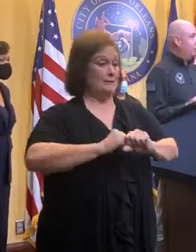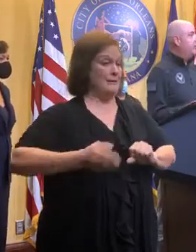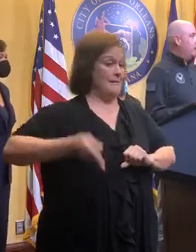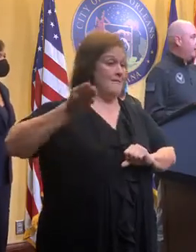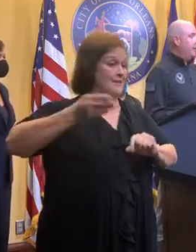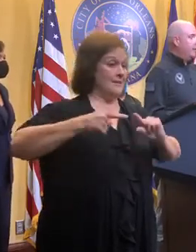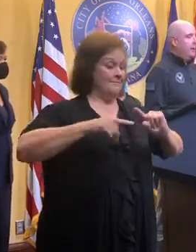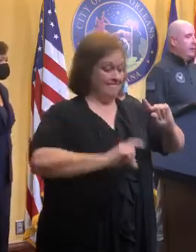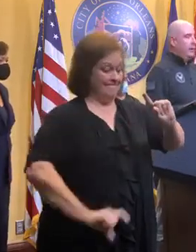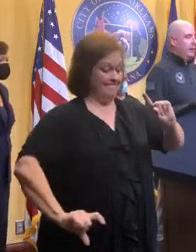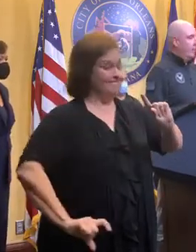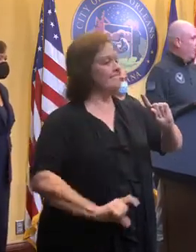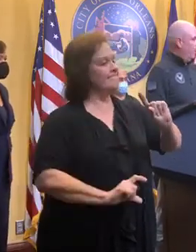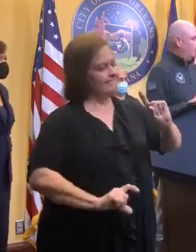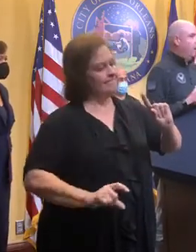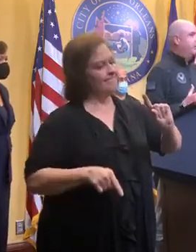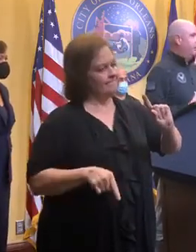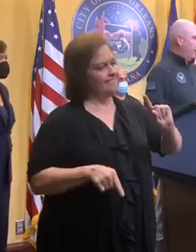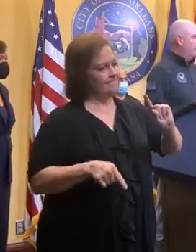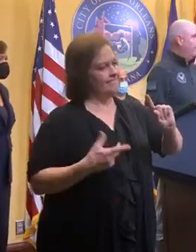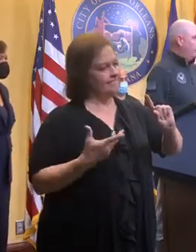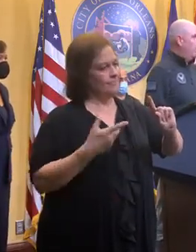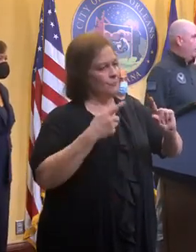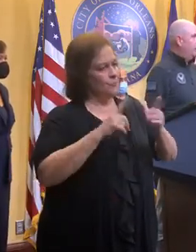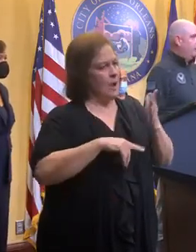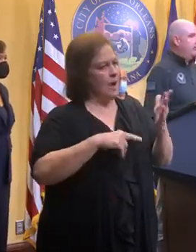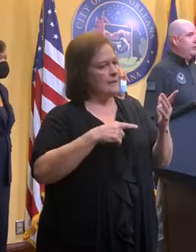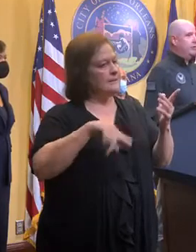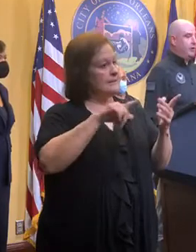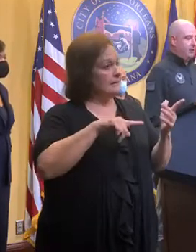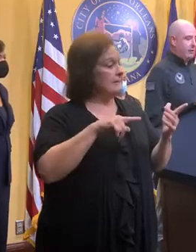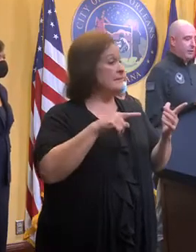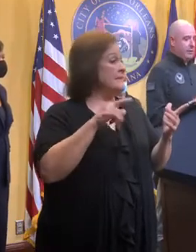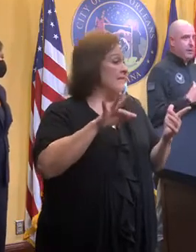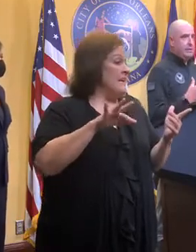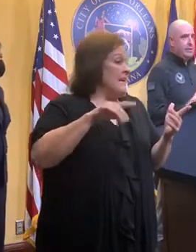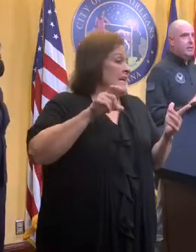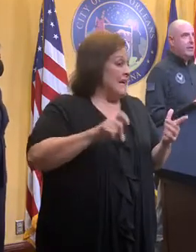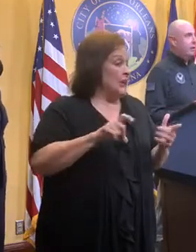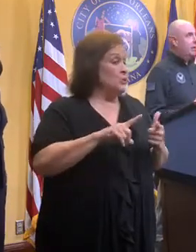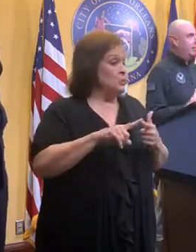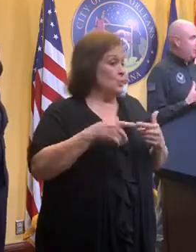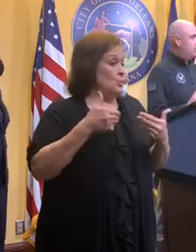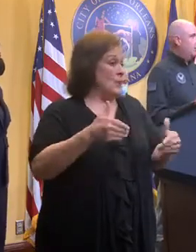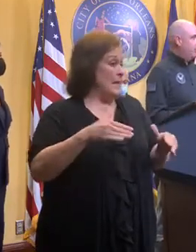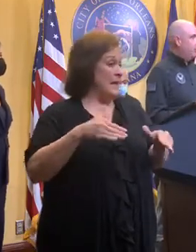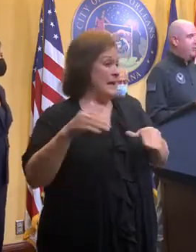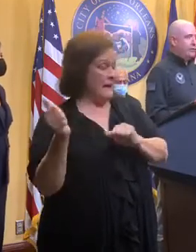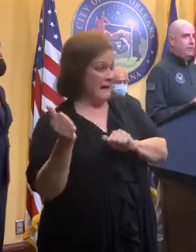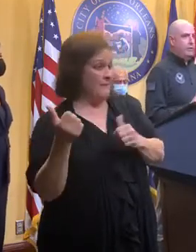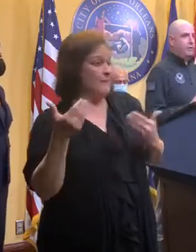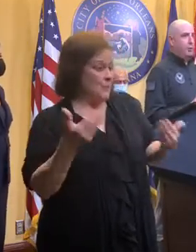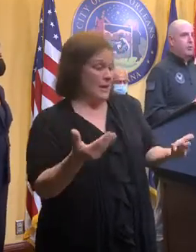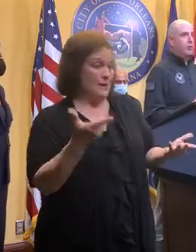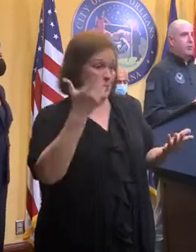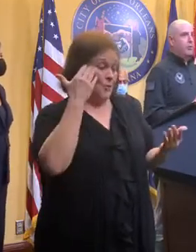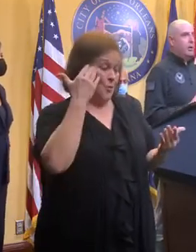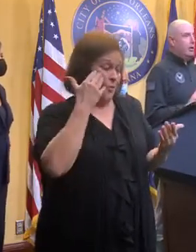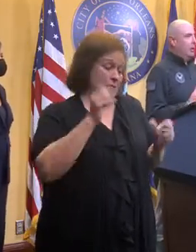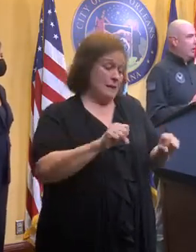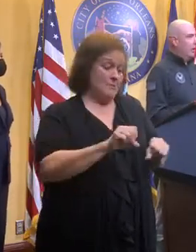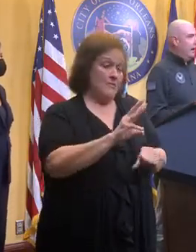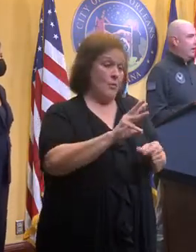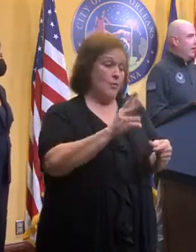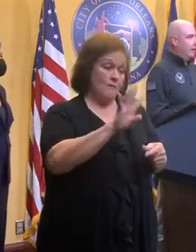that decision voluntarily, what's best for them if they want to leave. Just giving them the idea that potentially 4 to 6 feet of storm